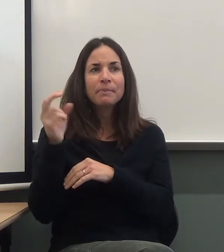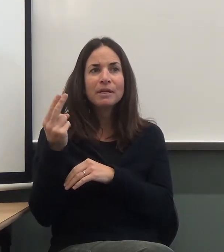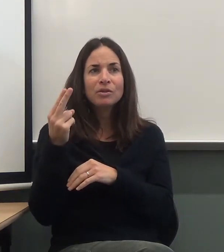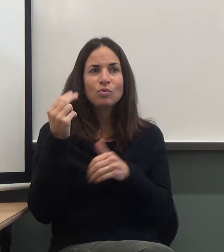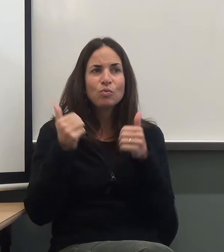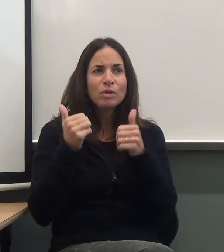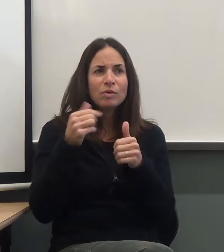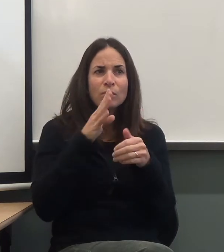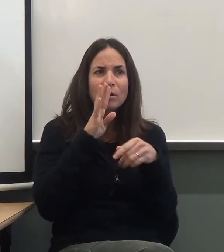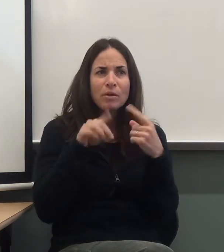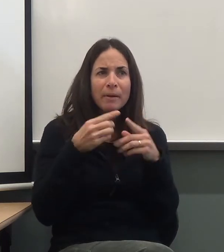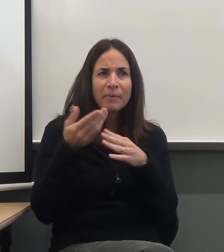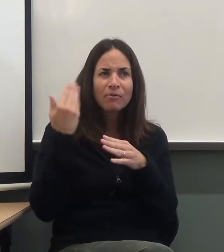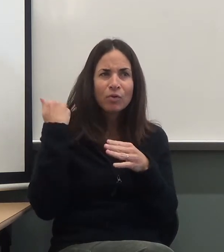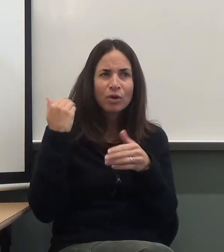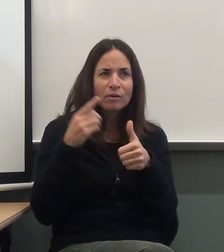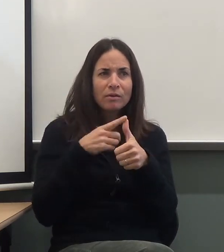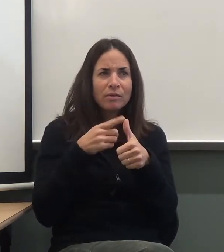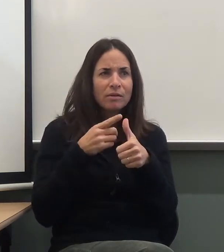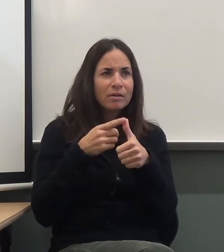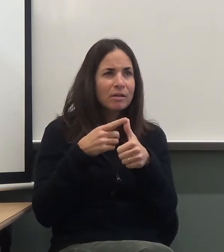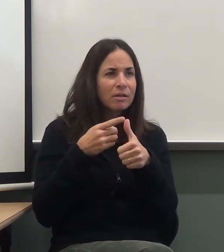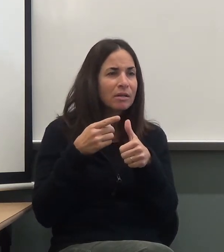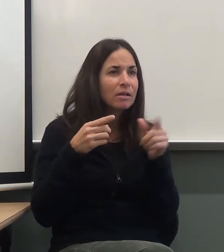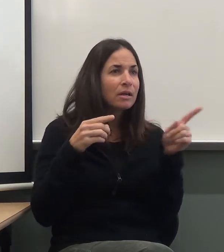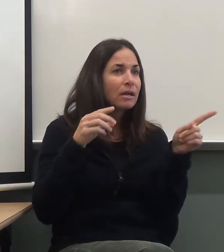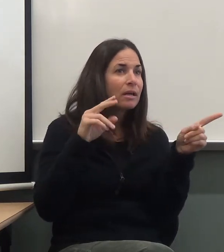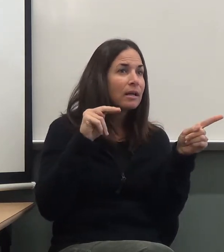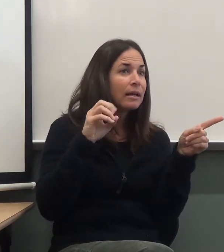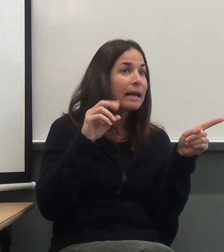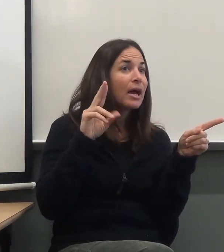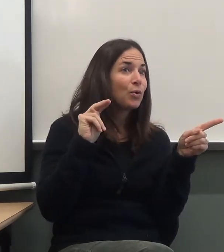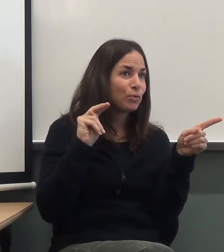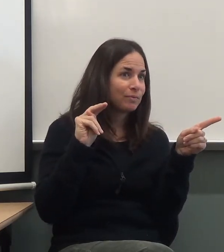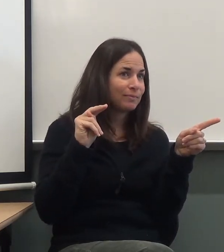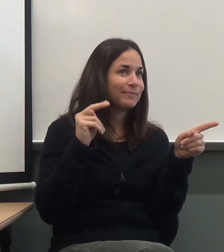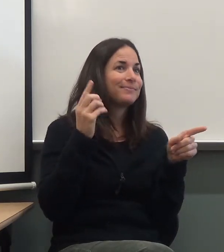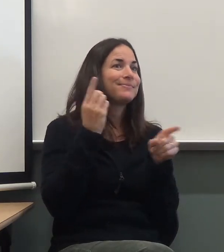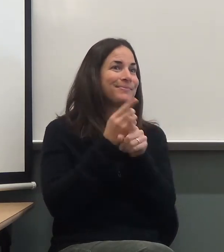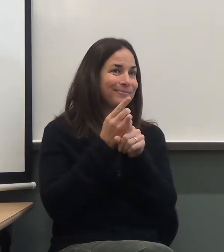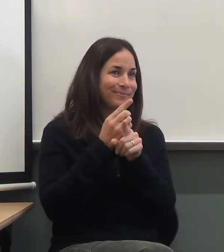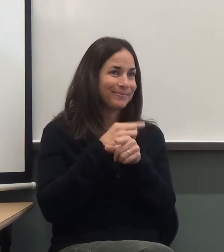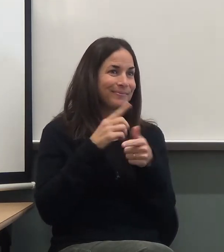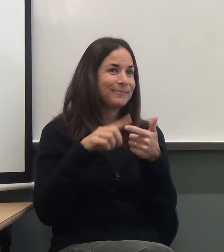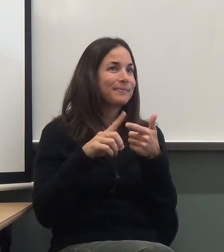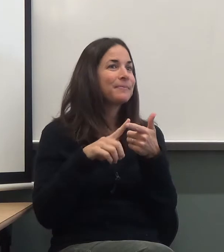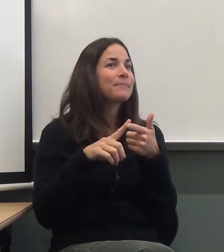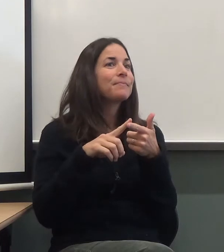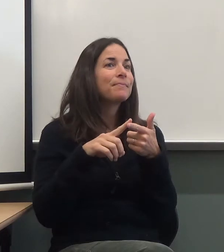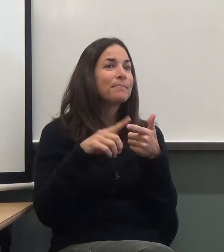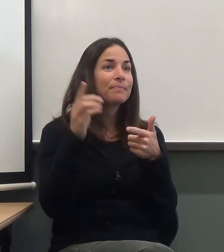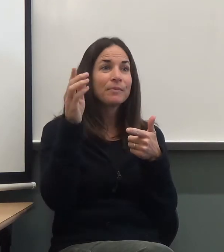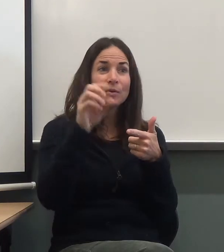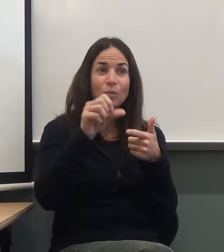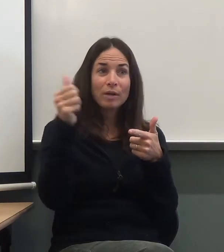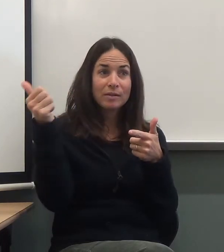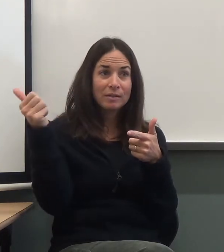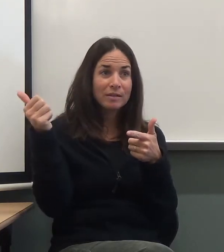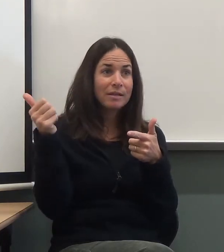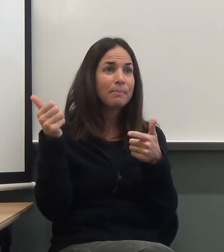one? Huh? Noun. Good, a noun. Okay, noun. And how many different